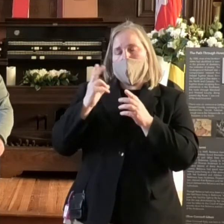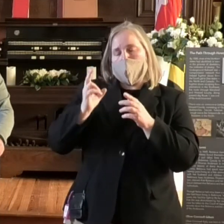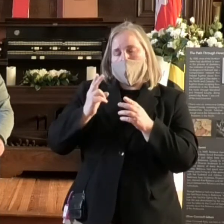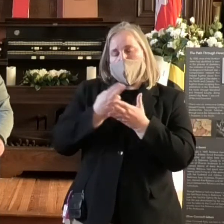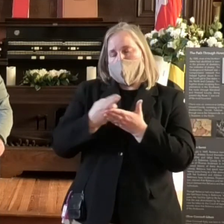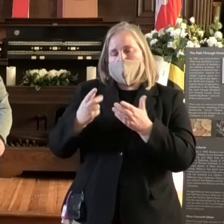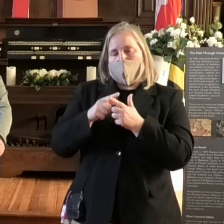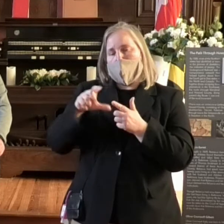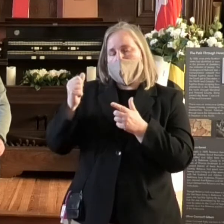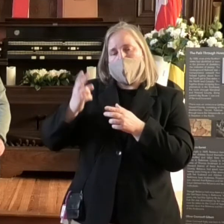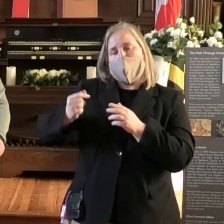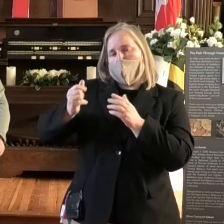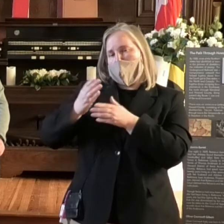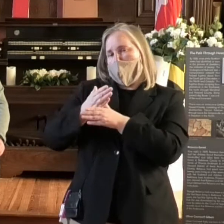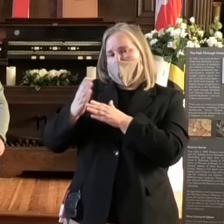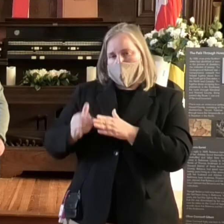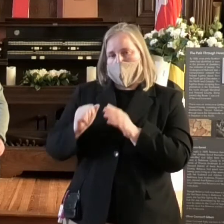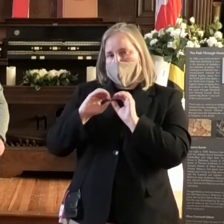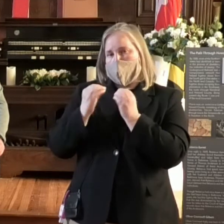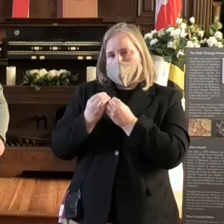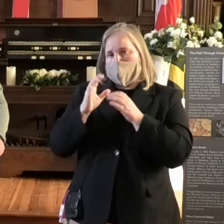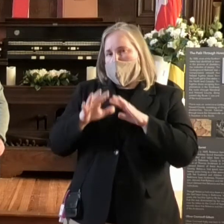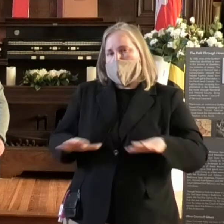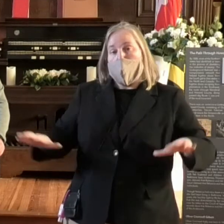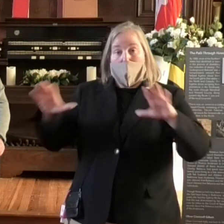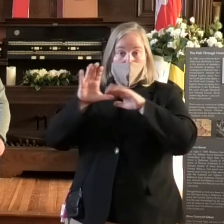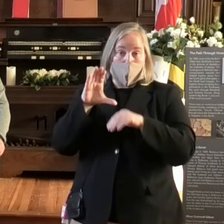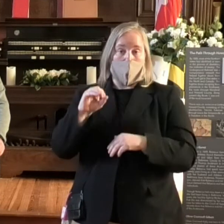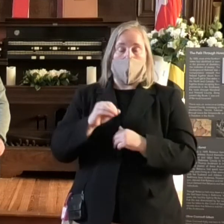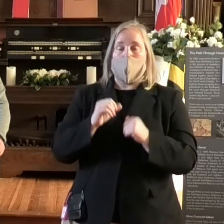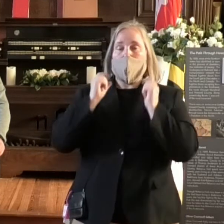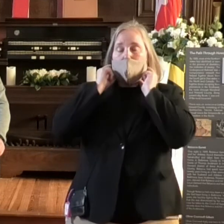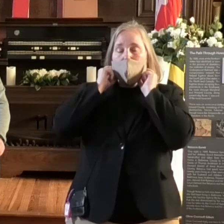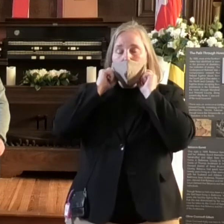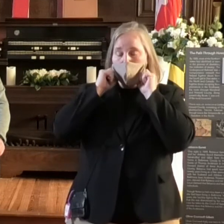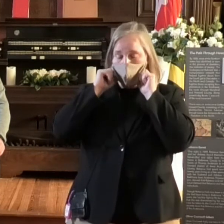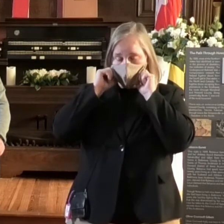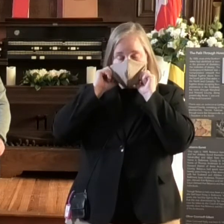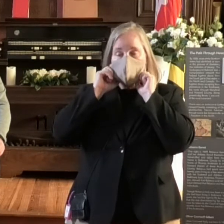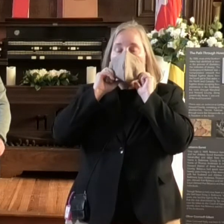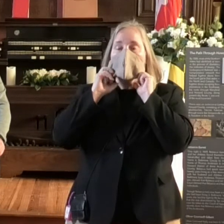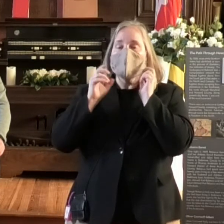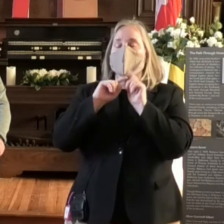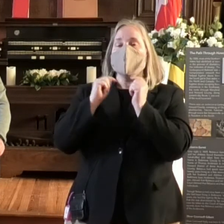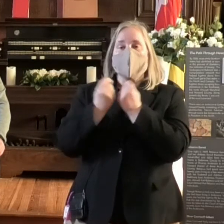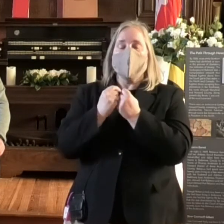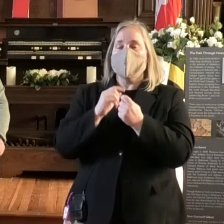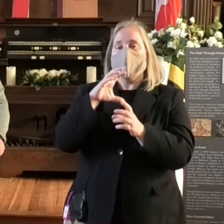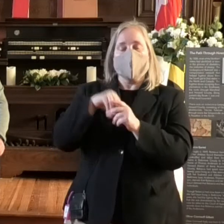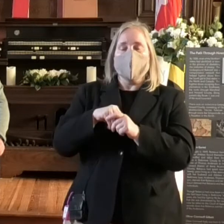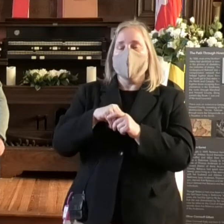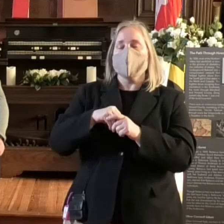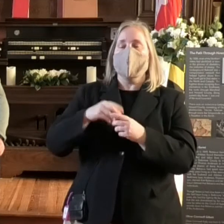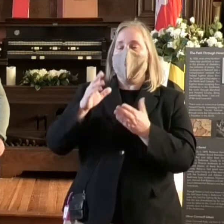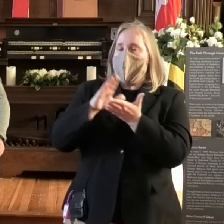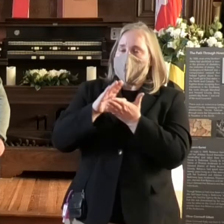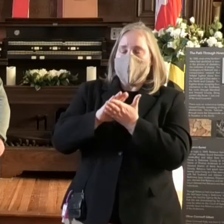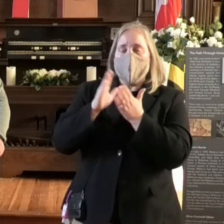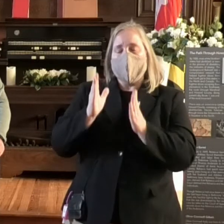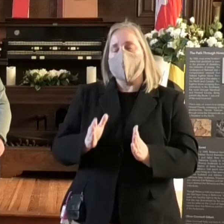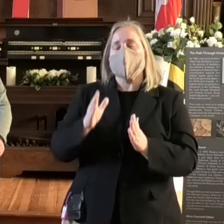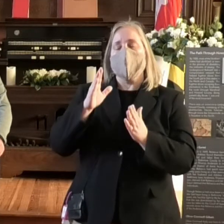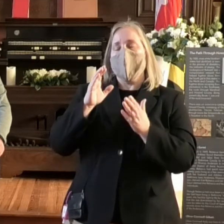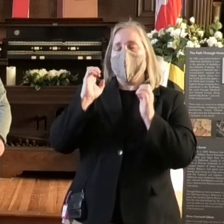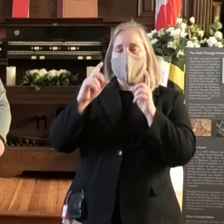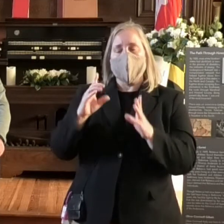partner organizations throughout the county. The team that is being assembled consists of academics, educators, community leaders,